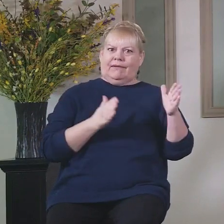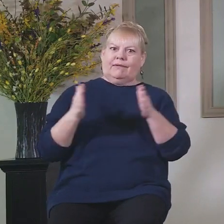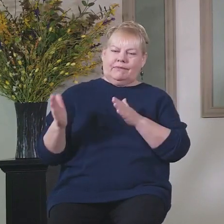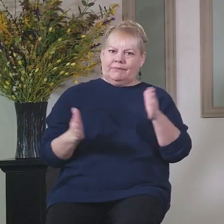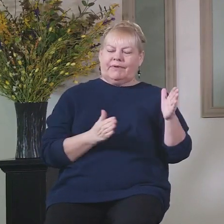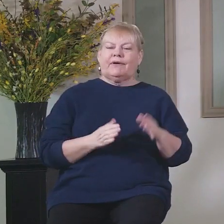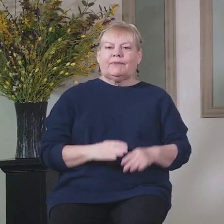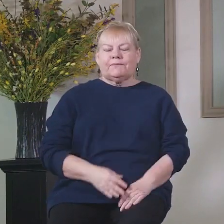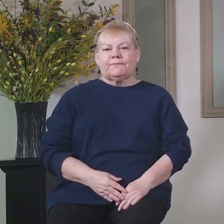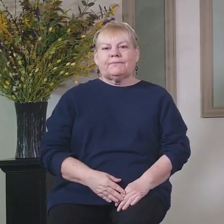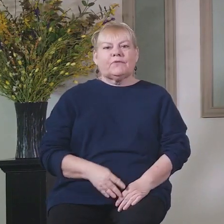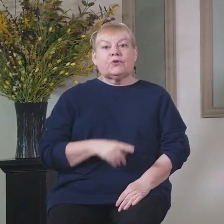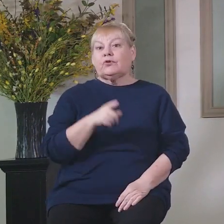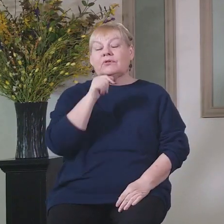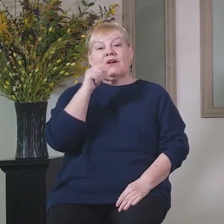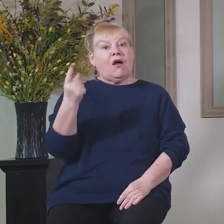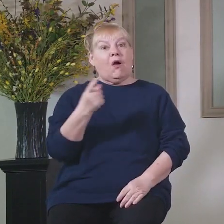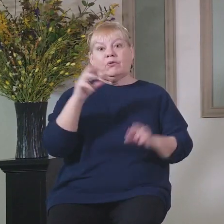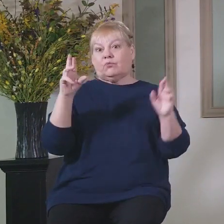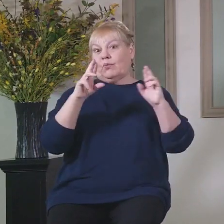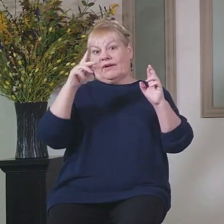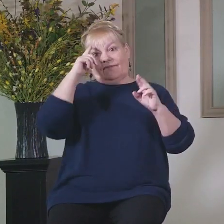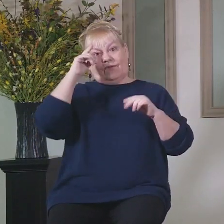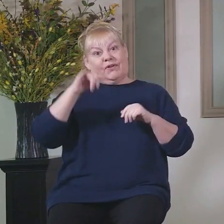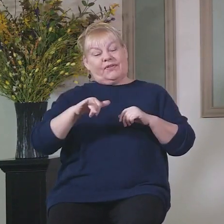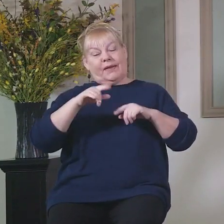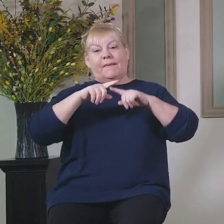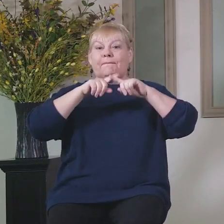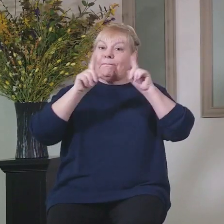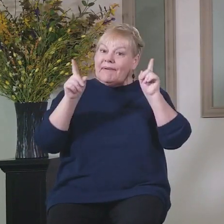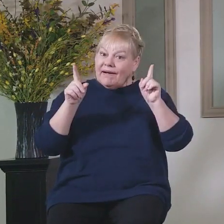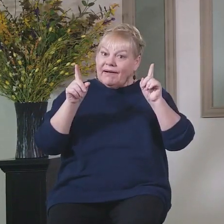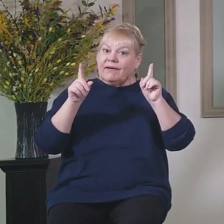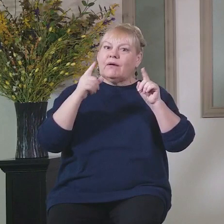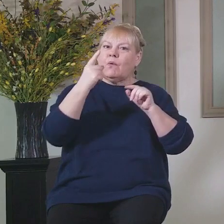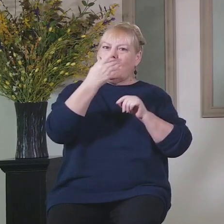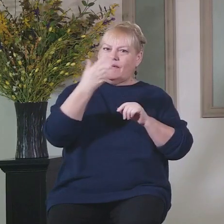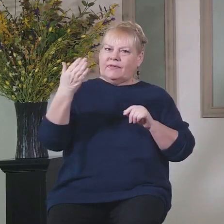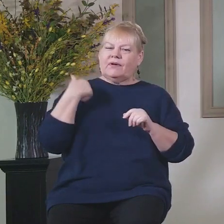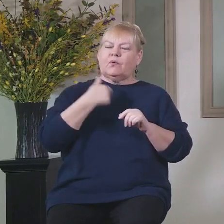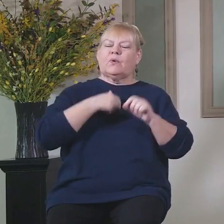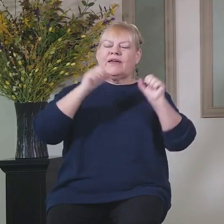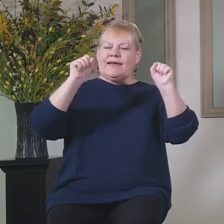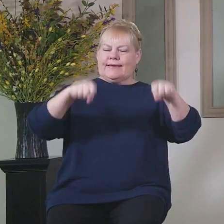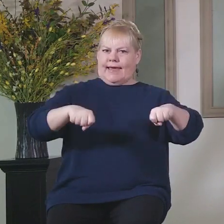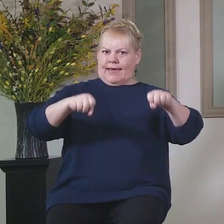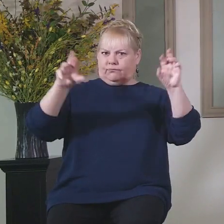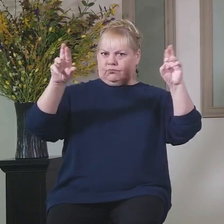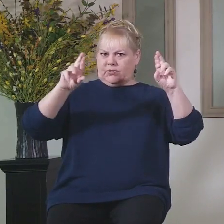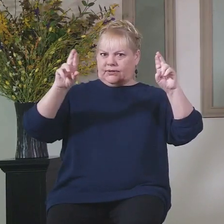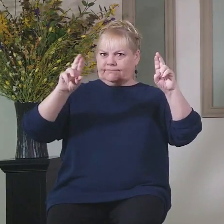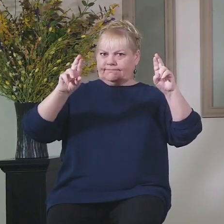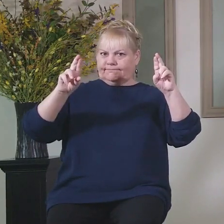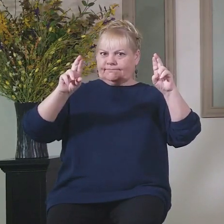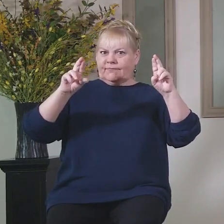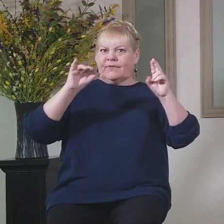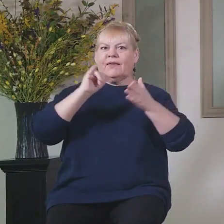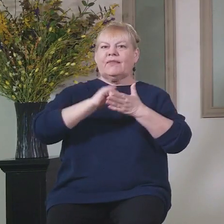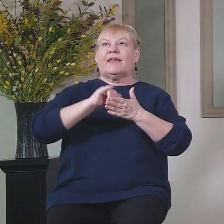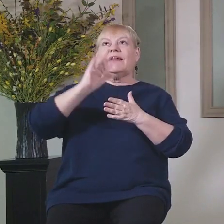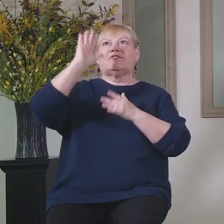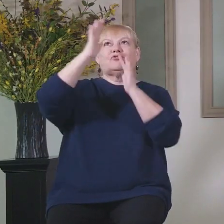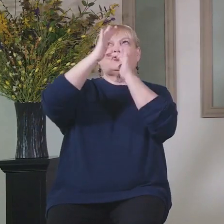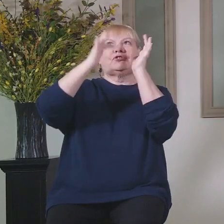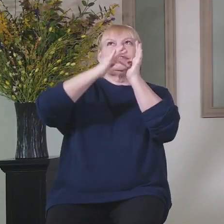And you're not always ready for it, but there is one thing we can be ready for, and that is His